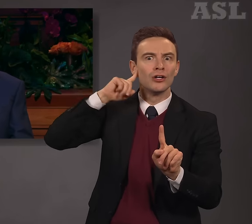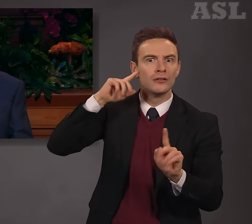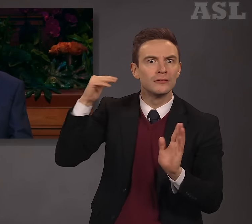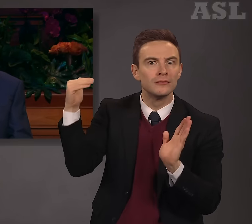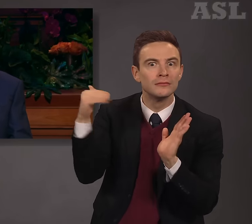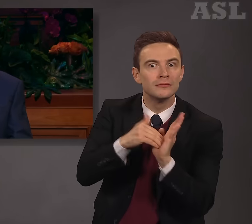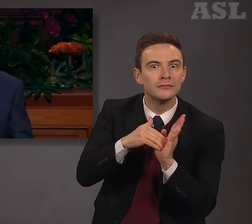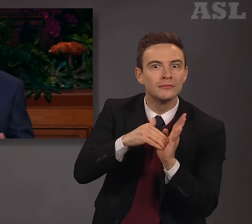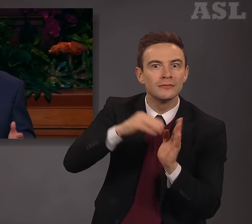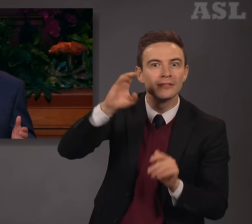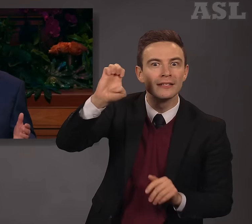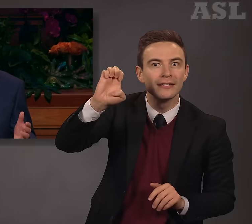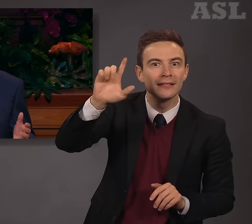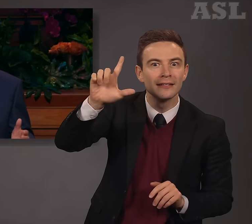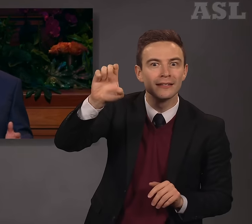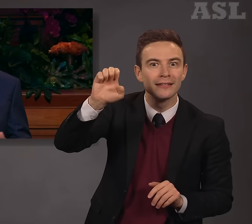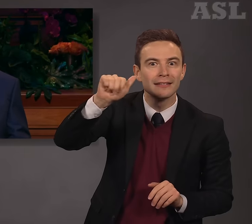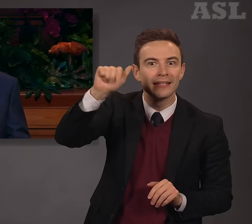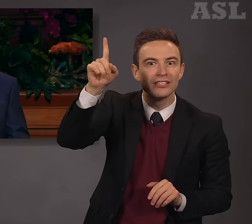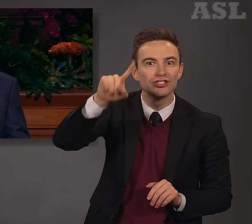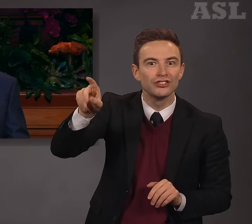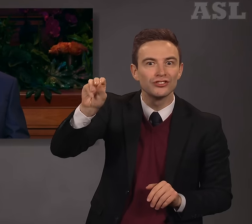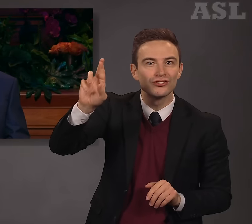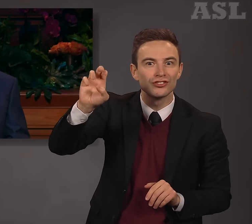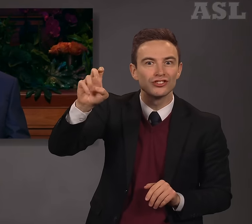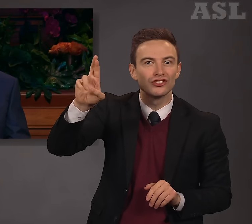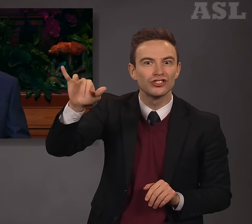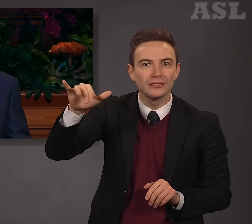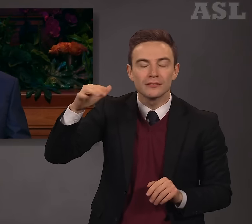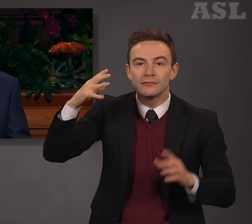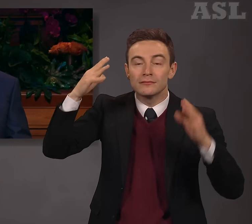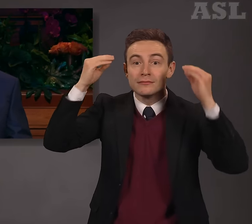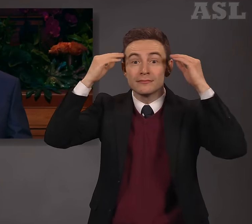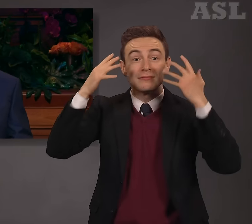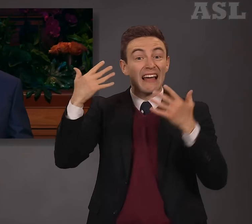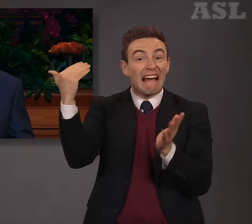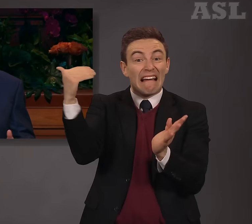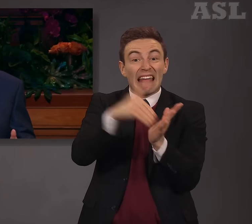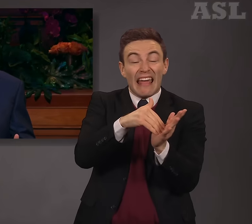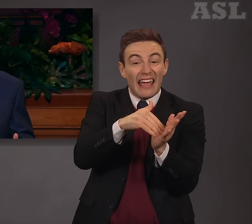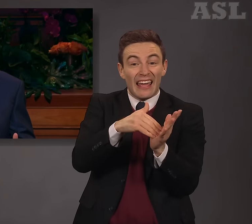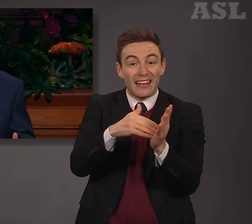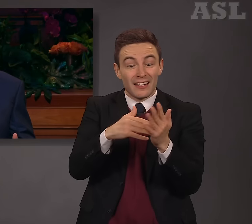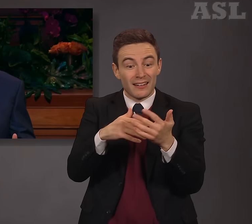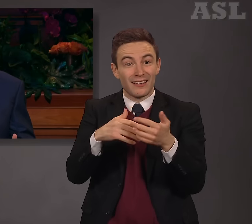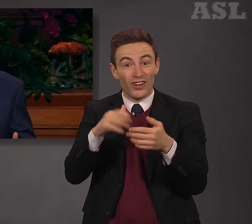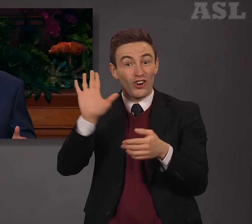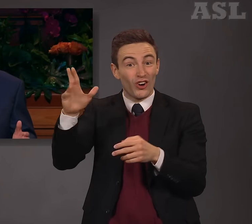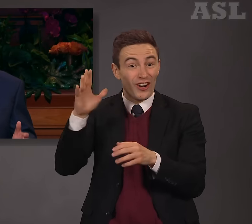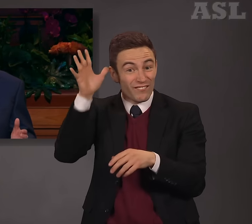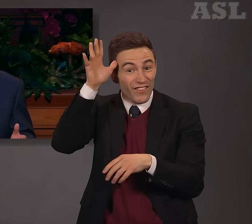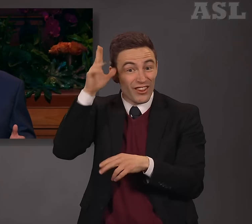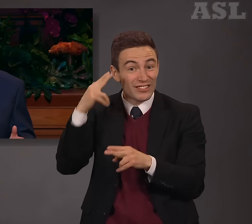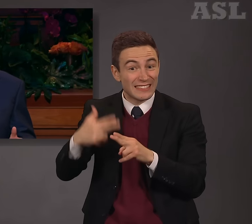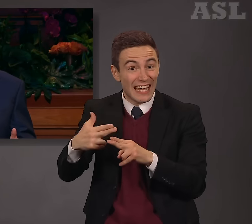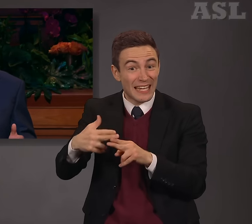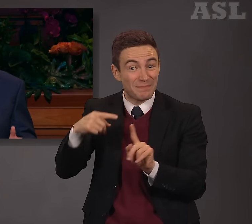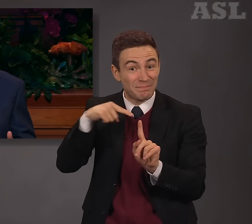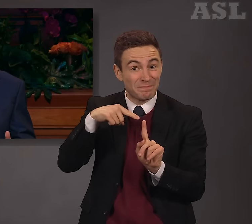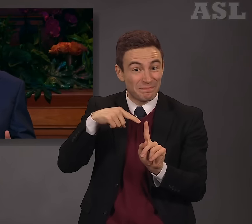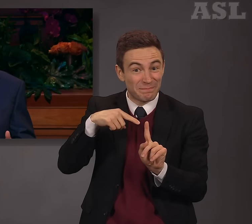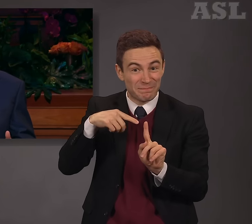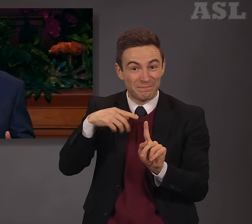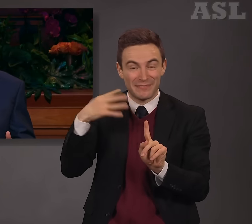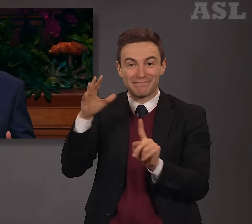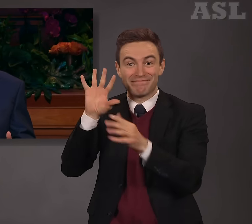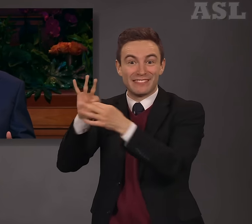again the name that was now inscribed in my mind, her father, Eliezer